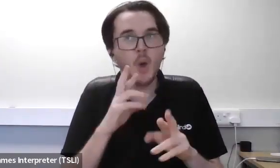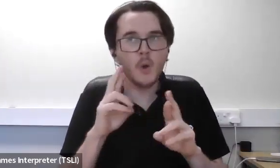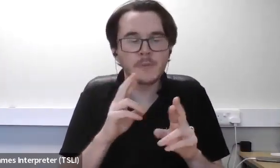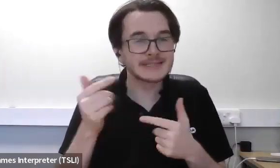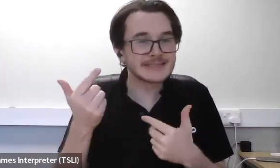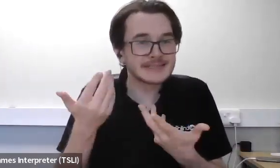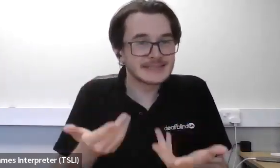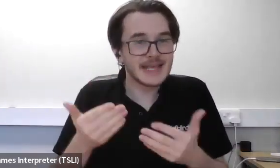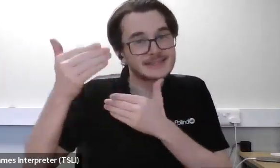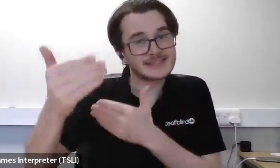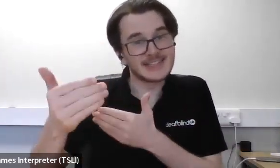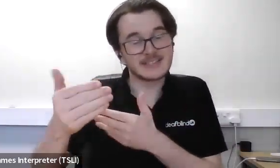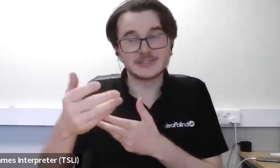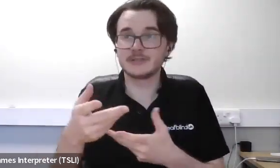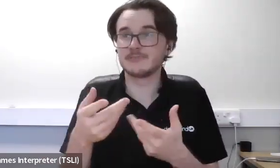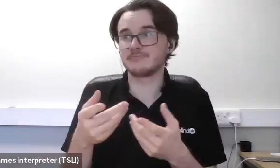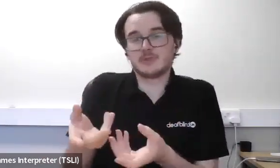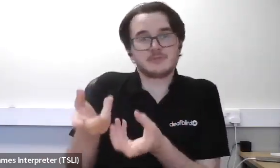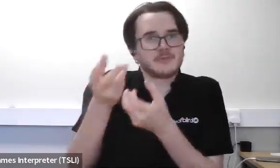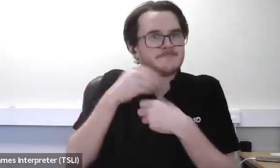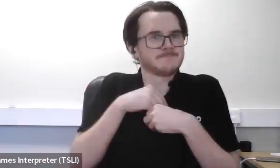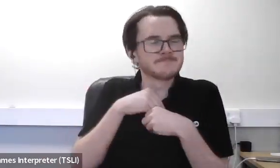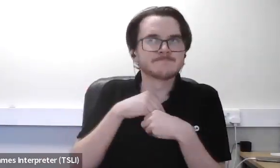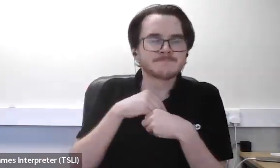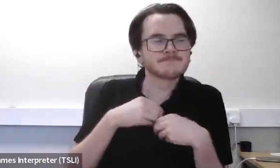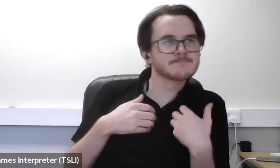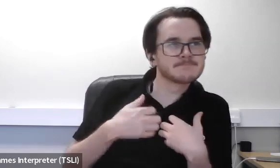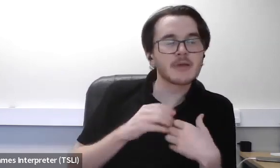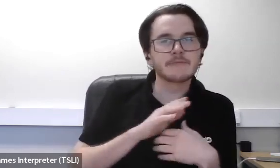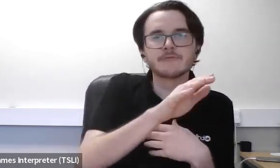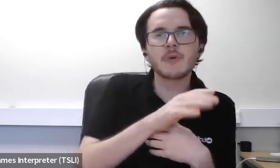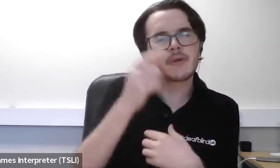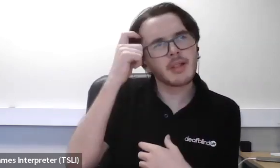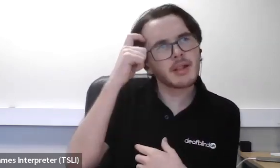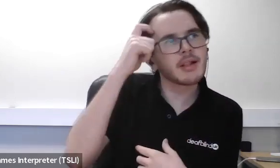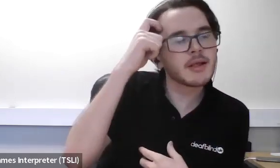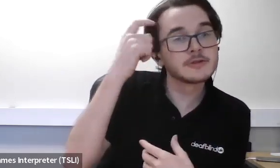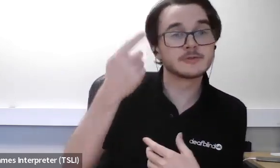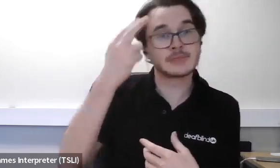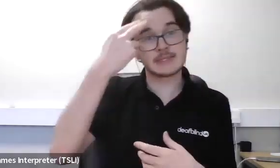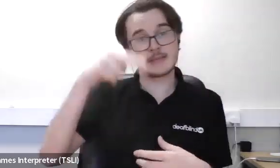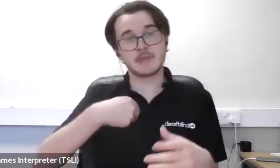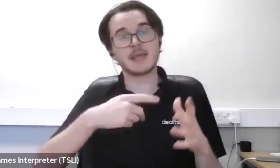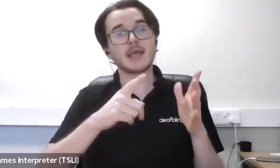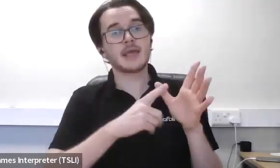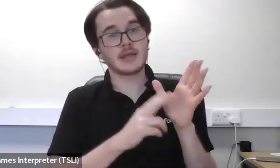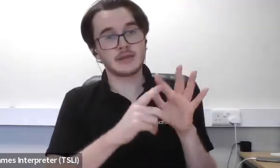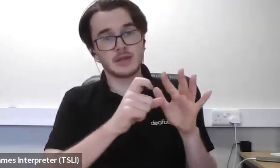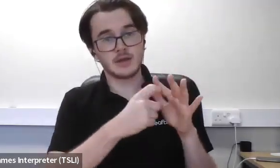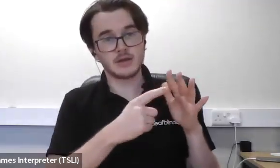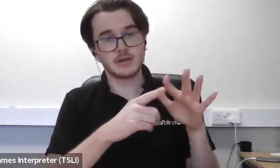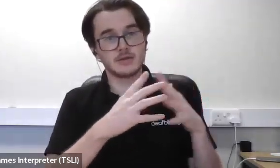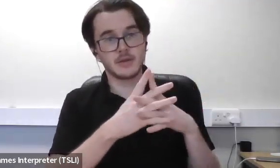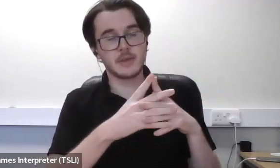that you can take away with you going forward. I'll just introduce, so my name is Andrew William Barnes, and I'm one of the Century